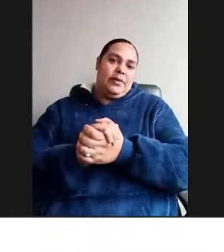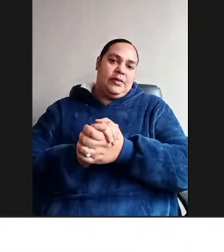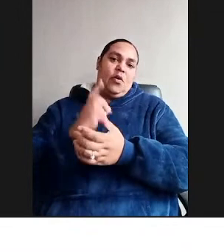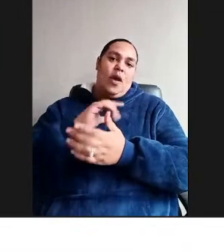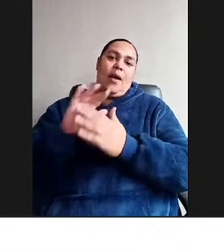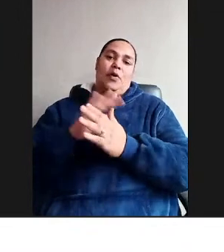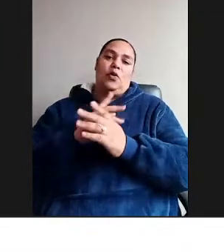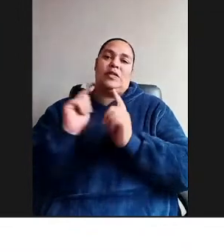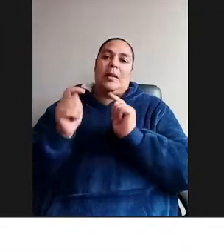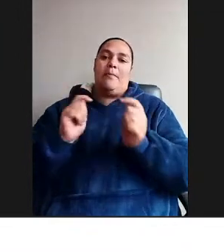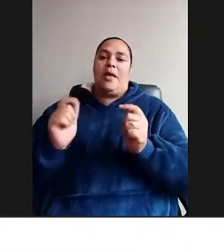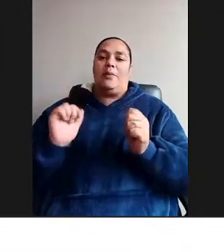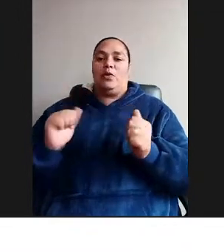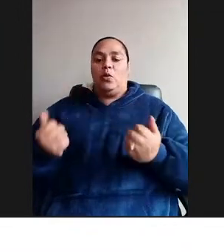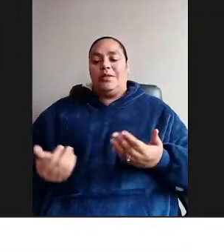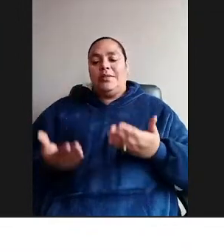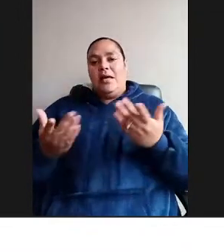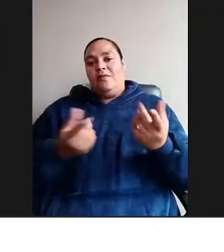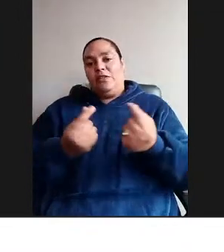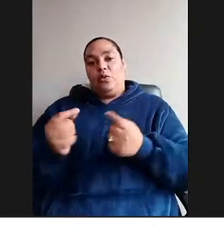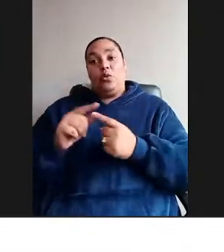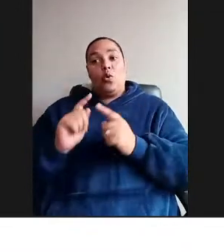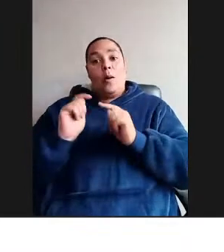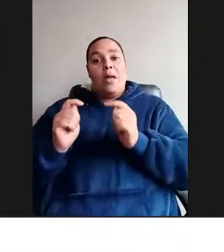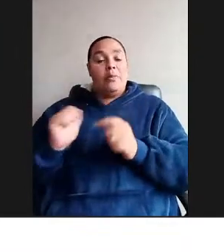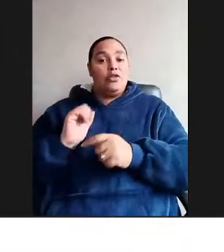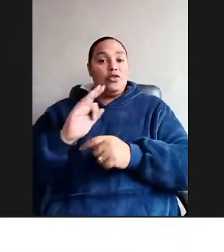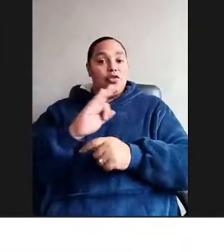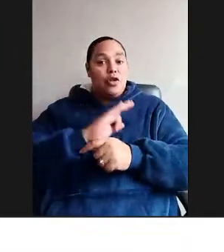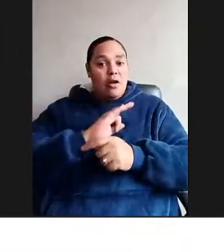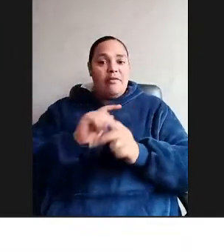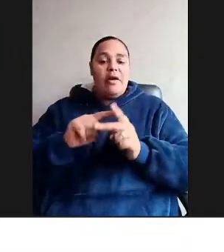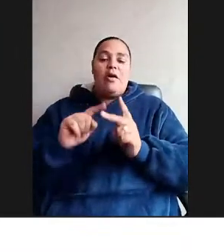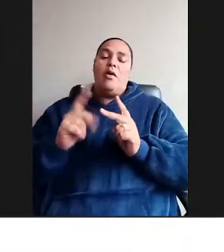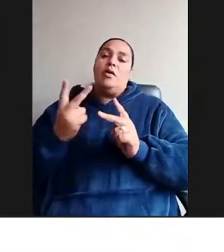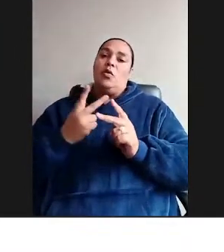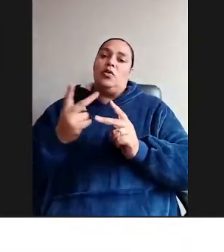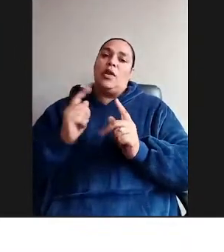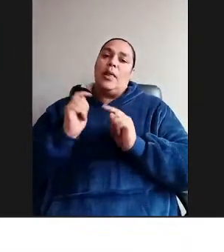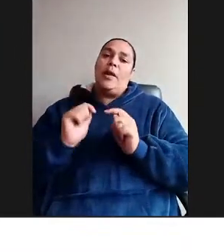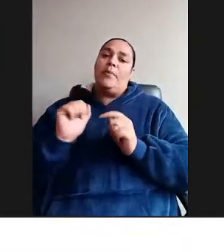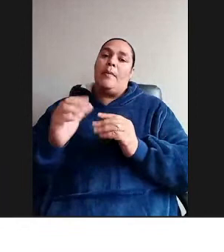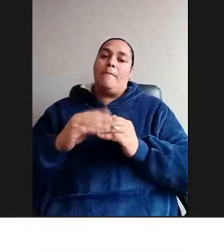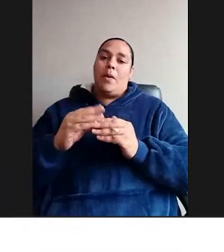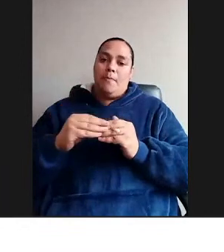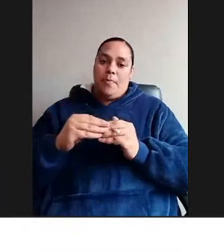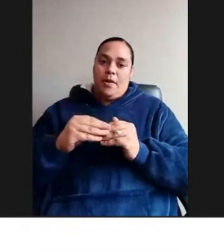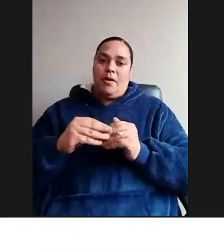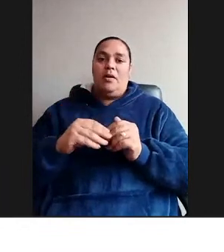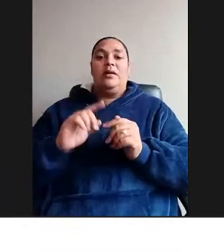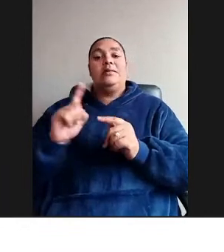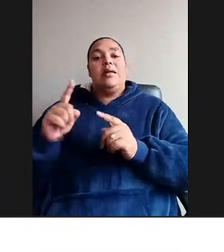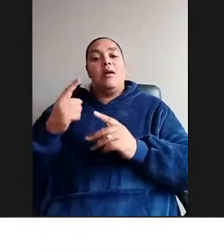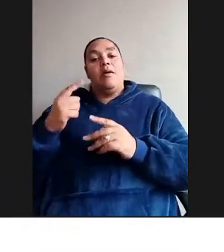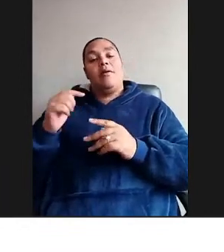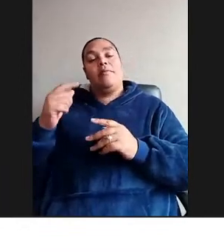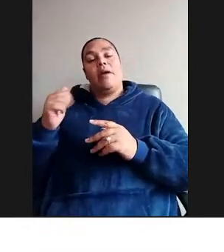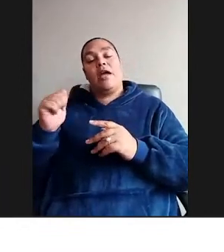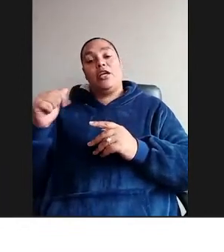service providers, the payment of staff, and the payment of members. The Auditor General is